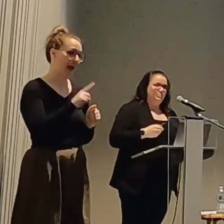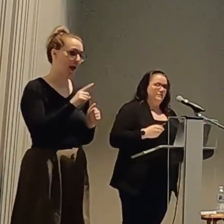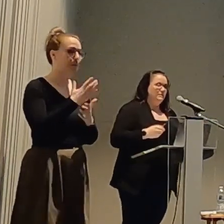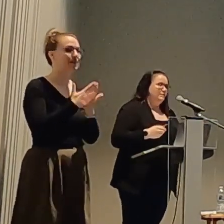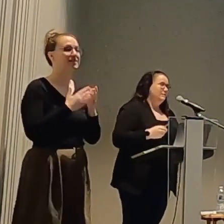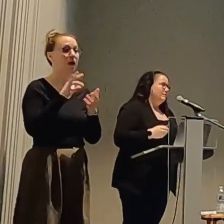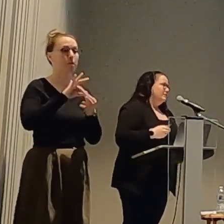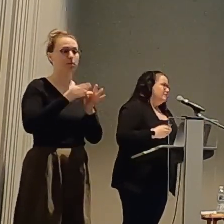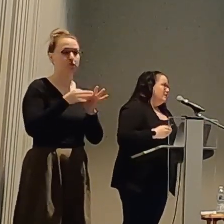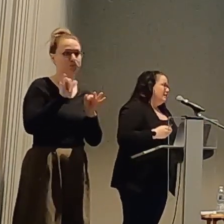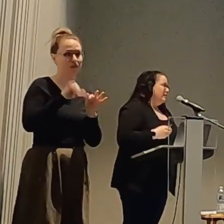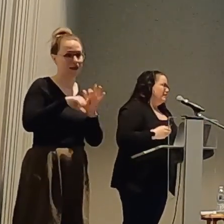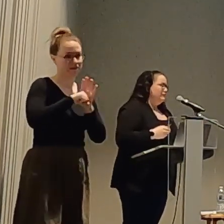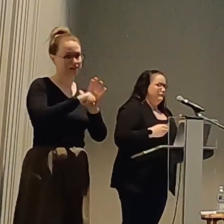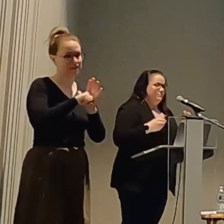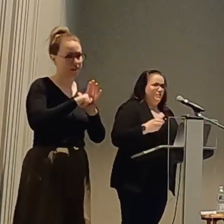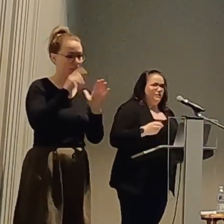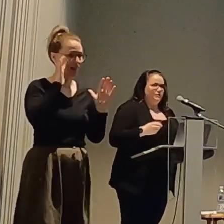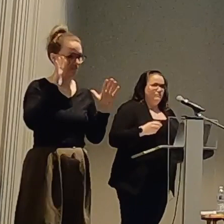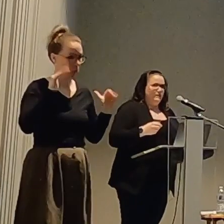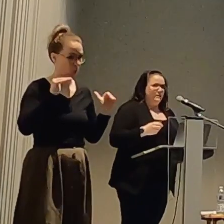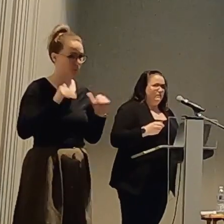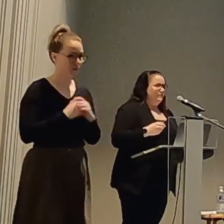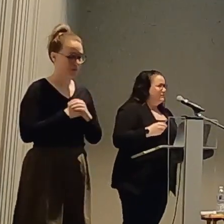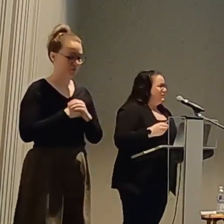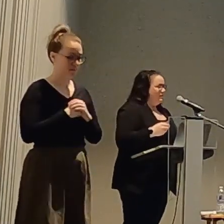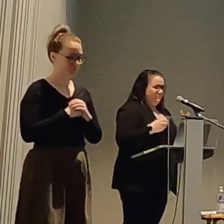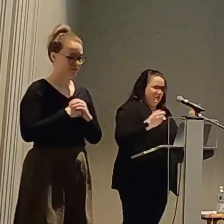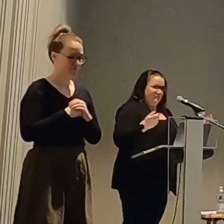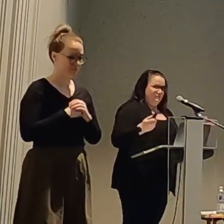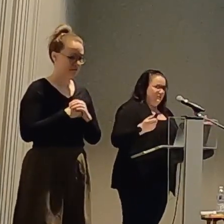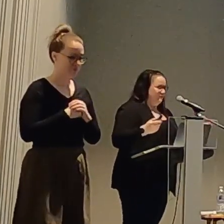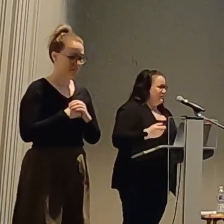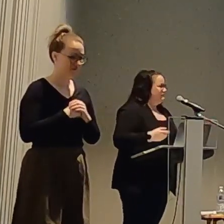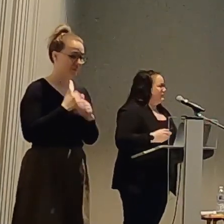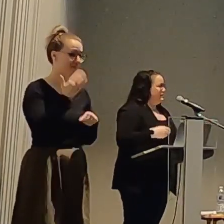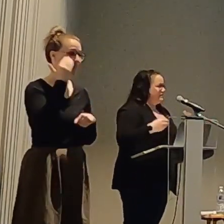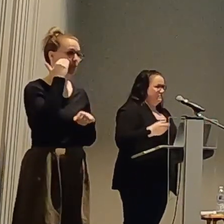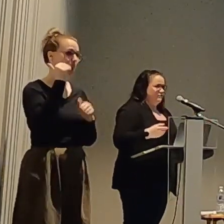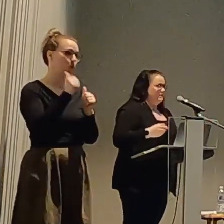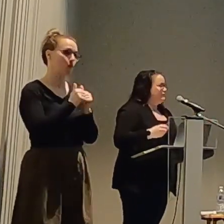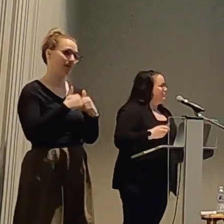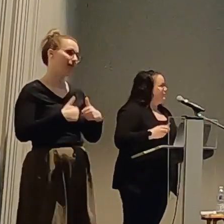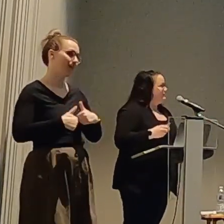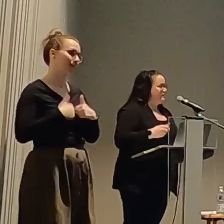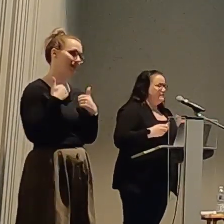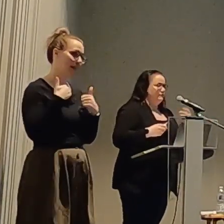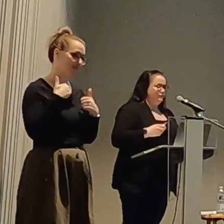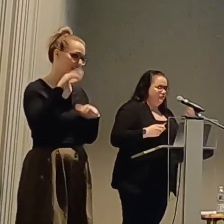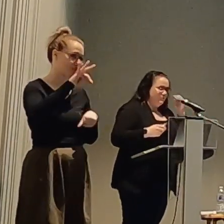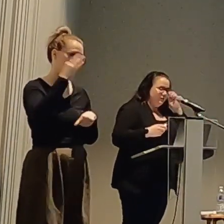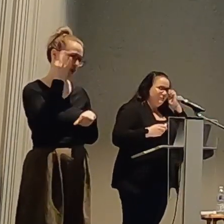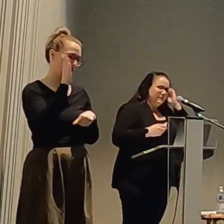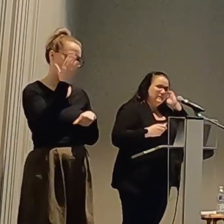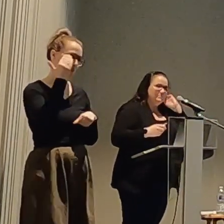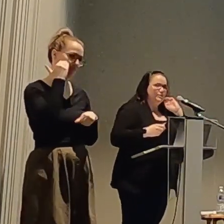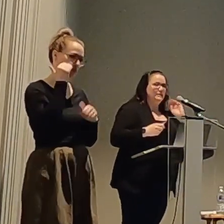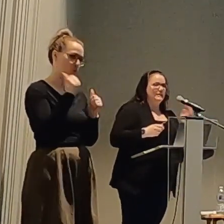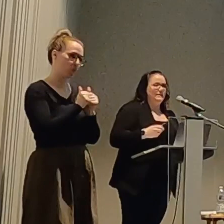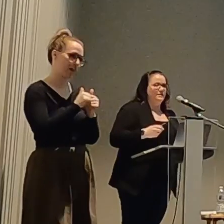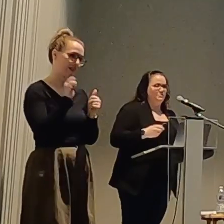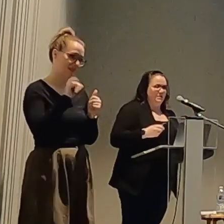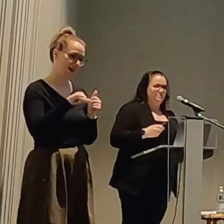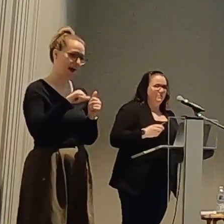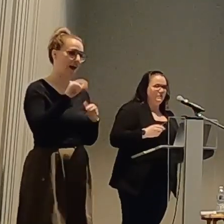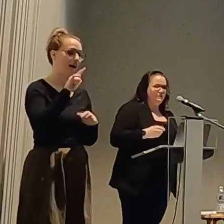of hope. If you're familiar with, living in France, you would have been familiar with this. If you're familiar with